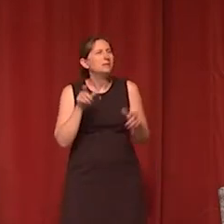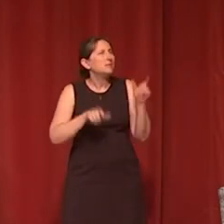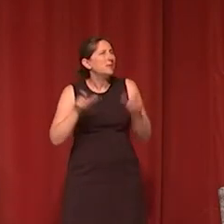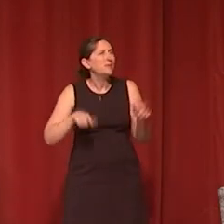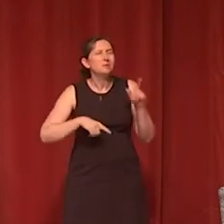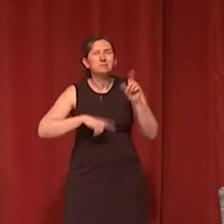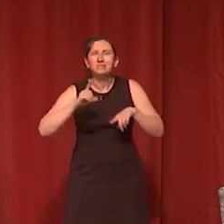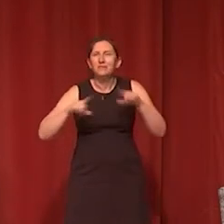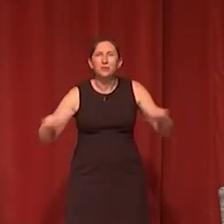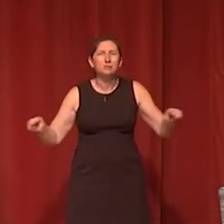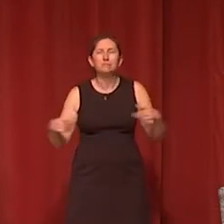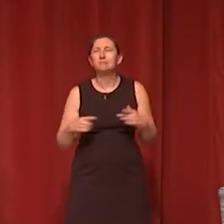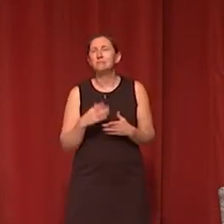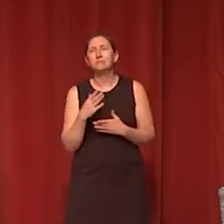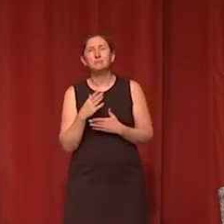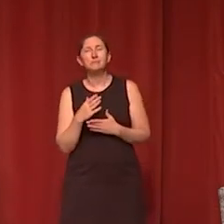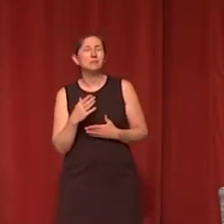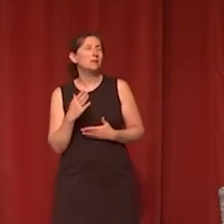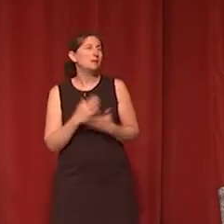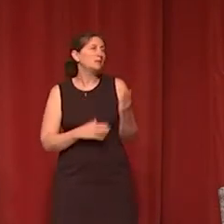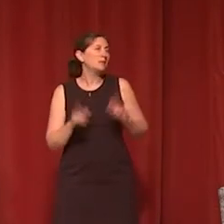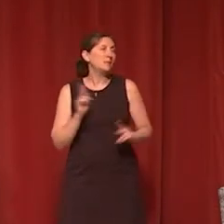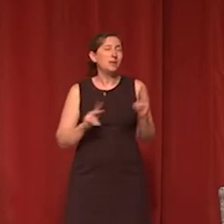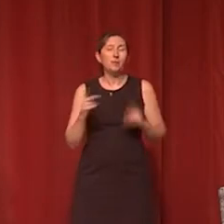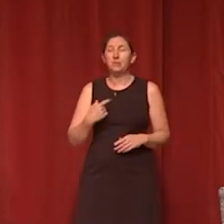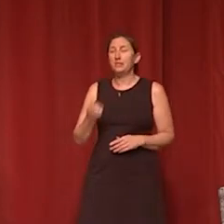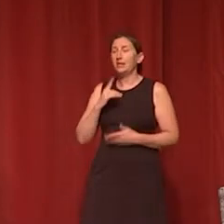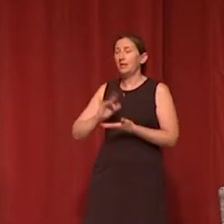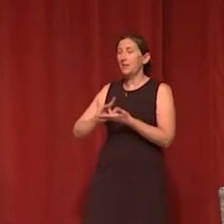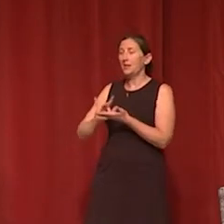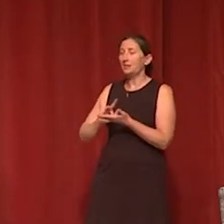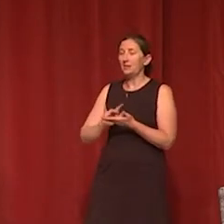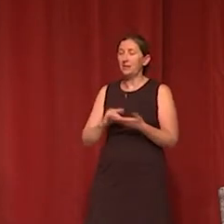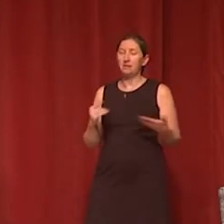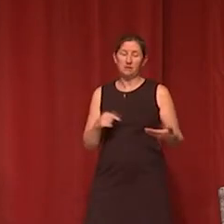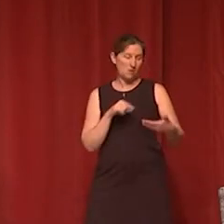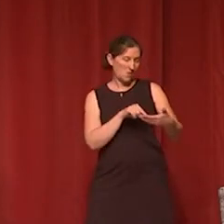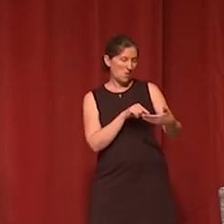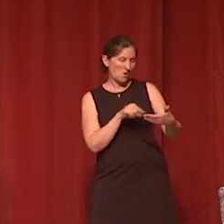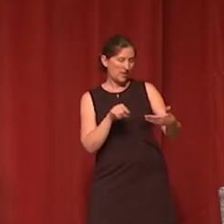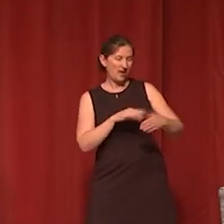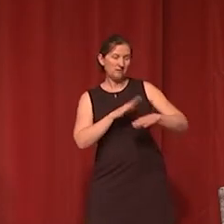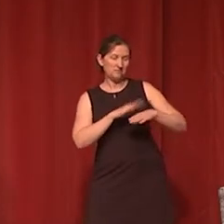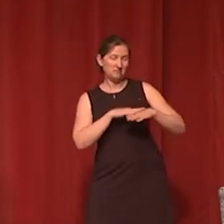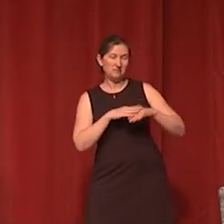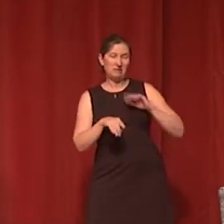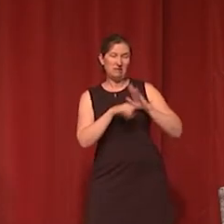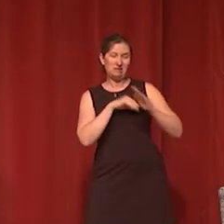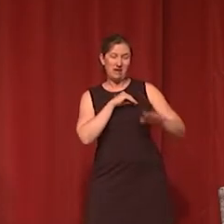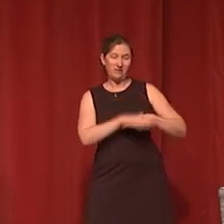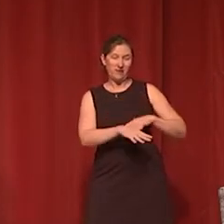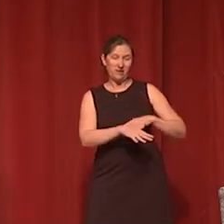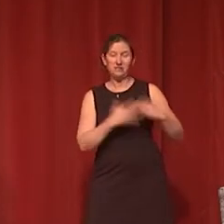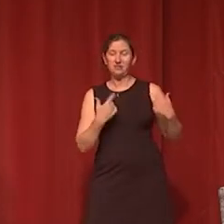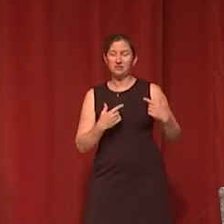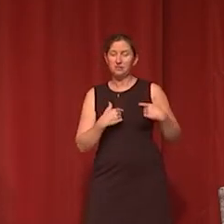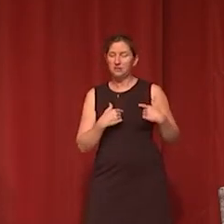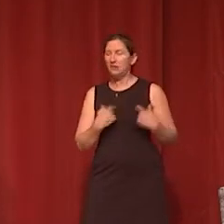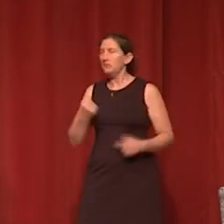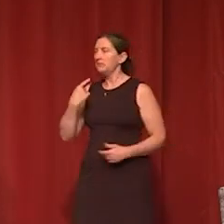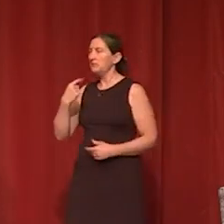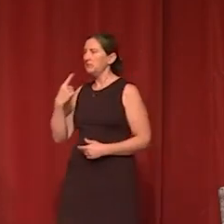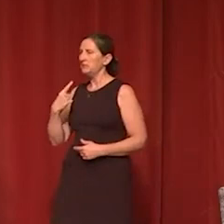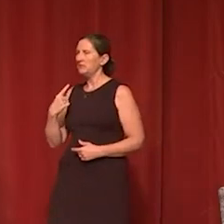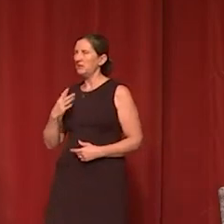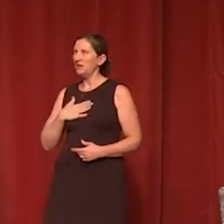effect, there's a certain side effect listed on the medication, and my patients will have the opposite side effect, and, you know, you're kind of, so each of us are individually